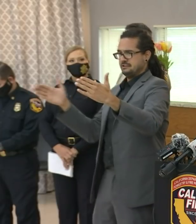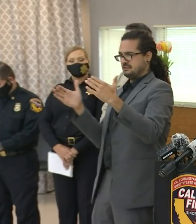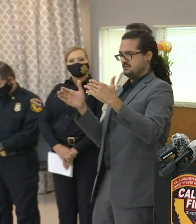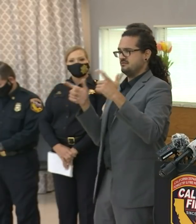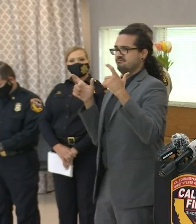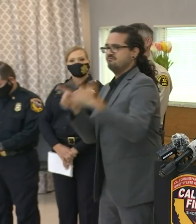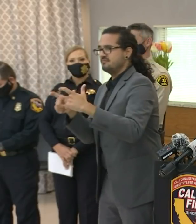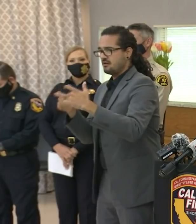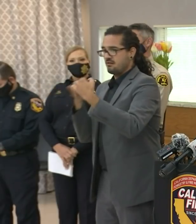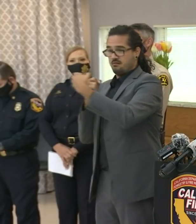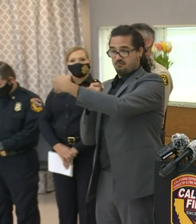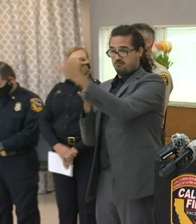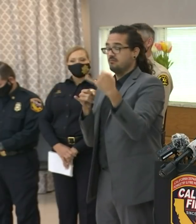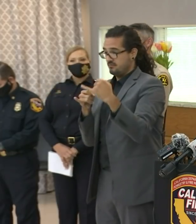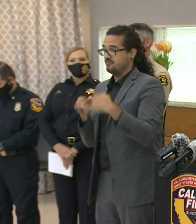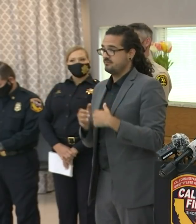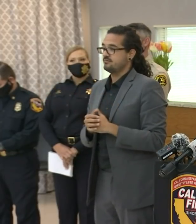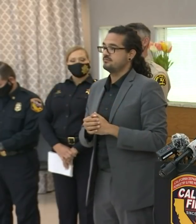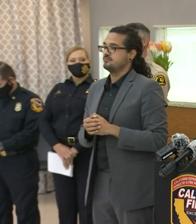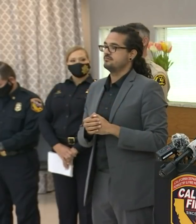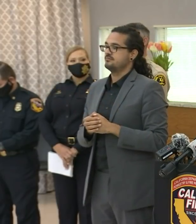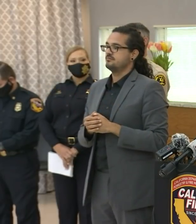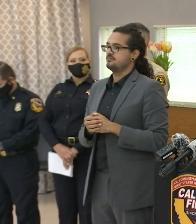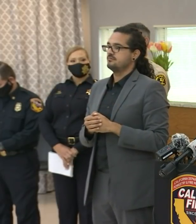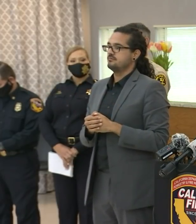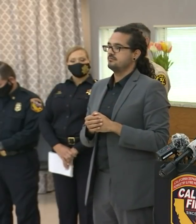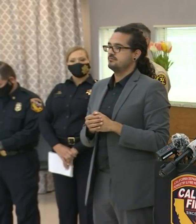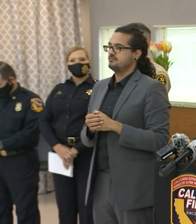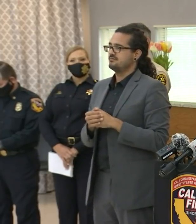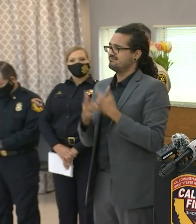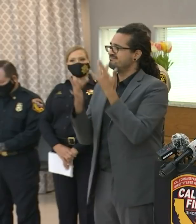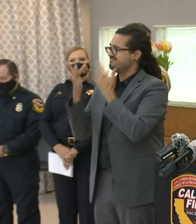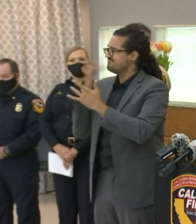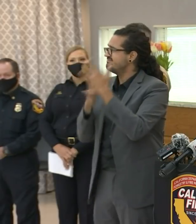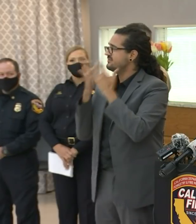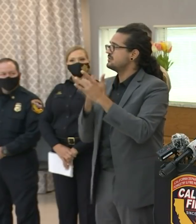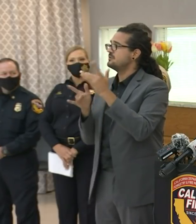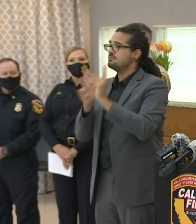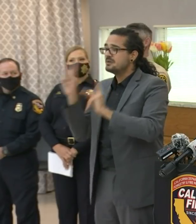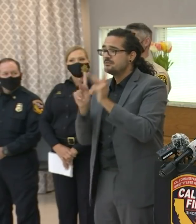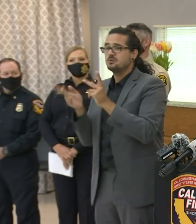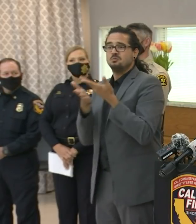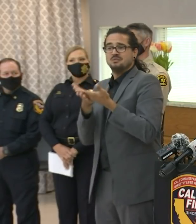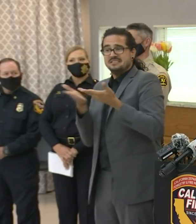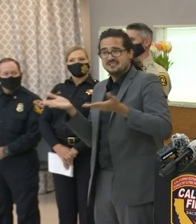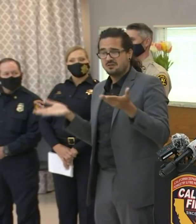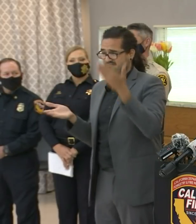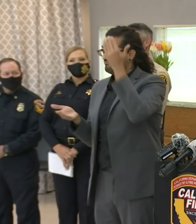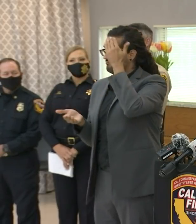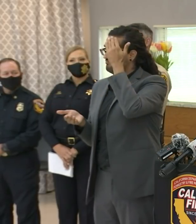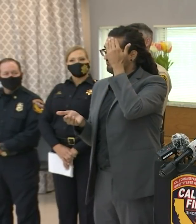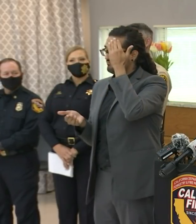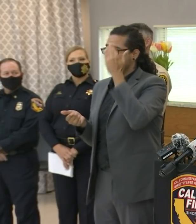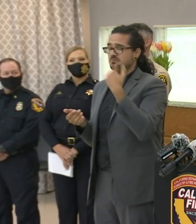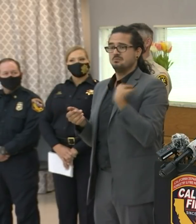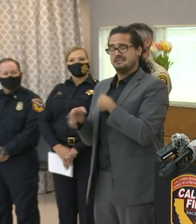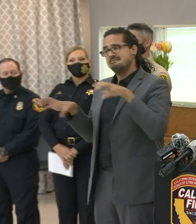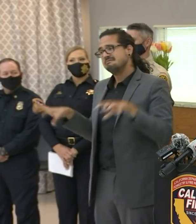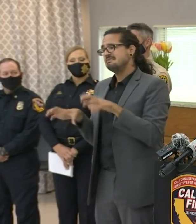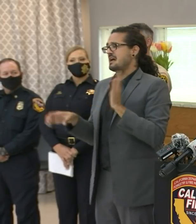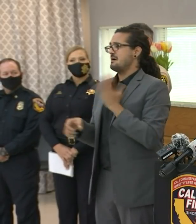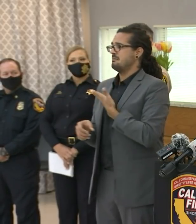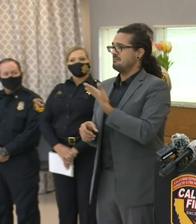of parts of the fire. Again, with the limited resources, we're unable to make a lot of production with those control lines, but we're doing the best we possibly